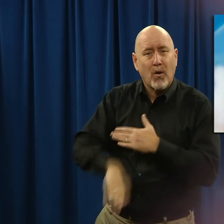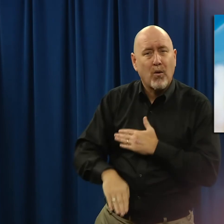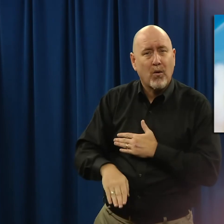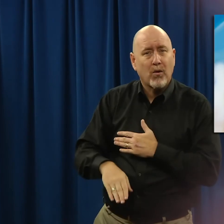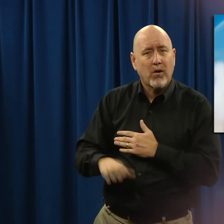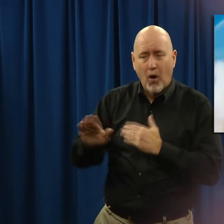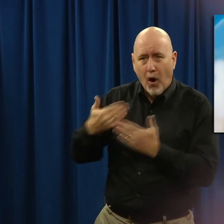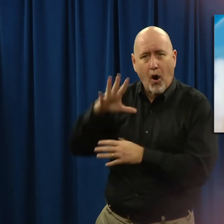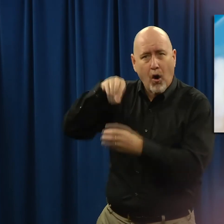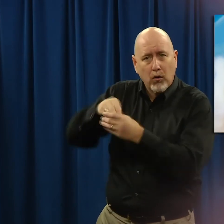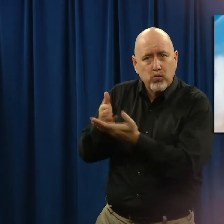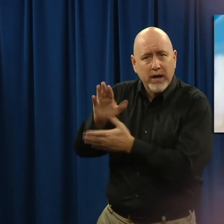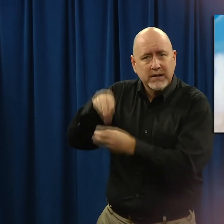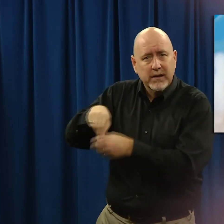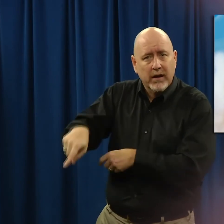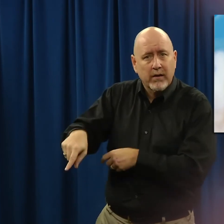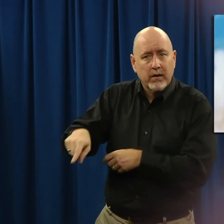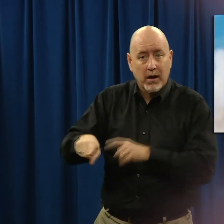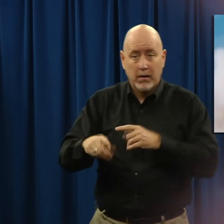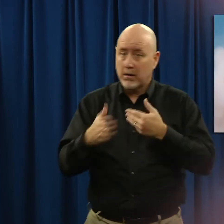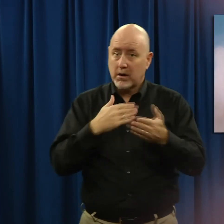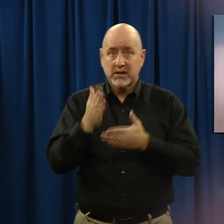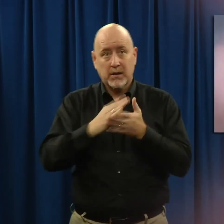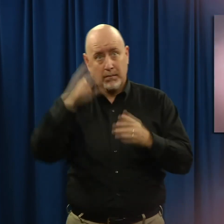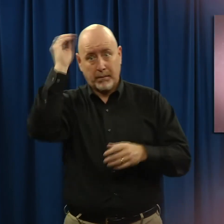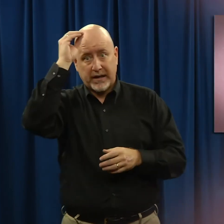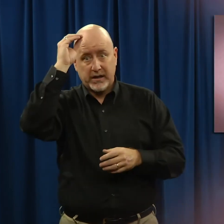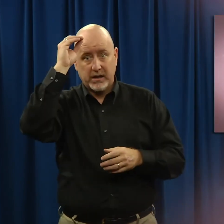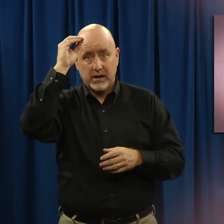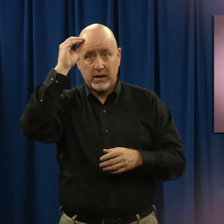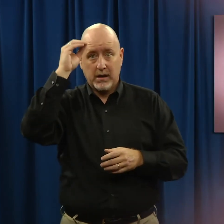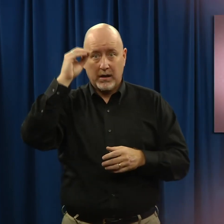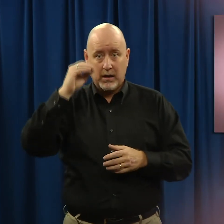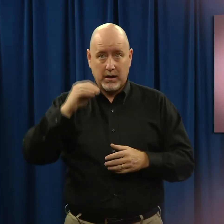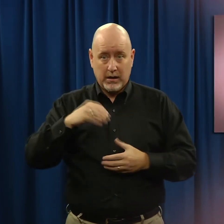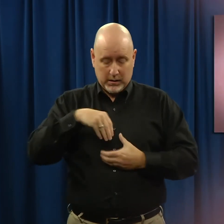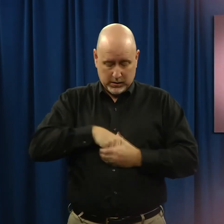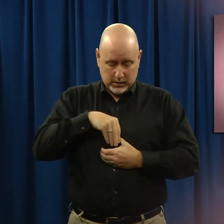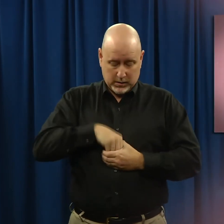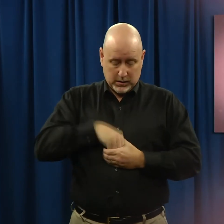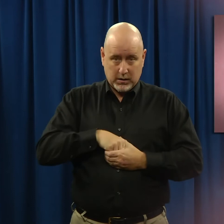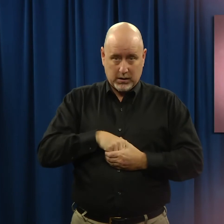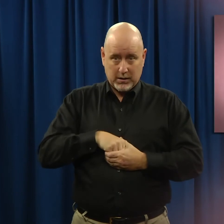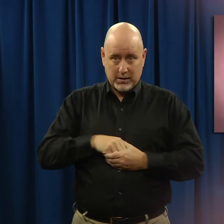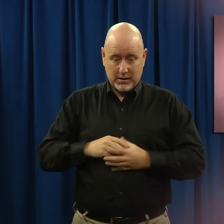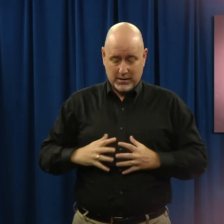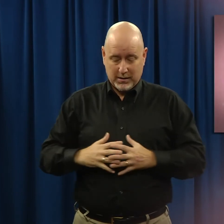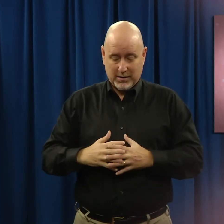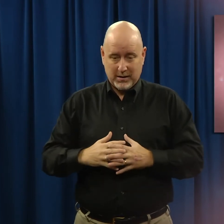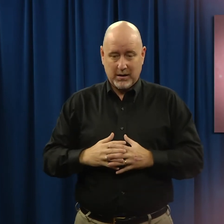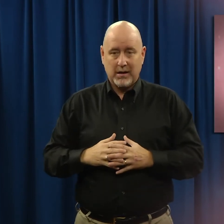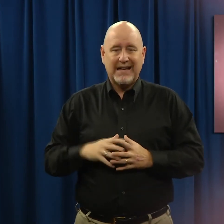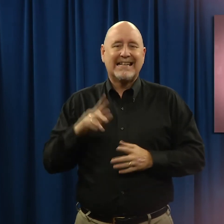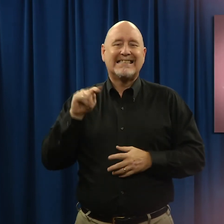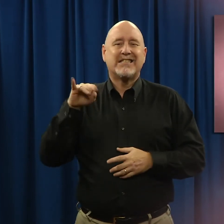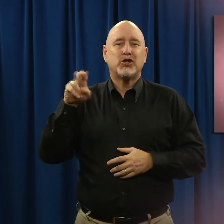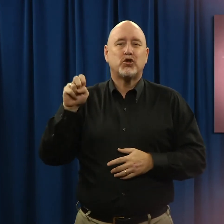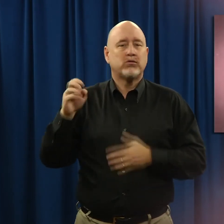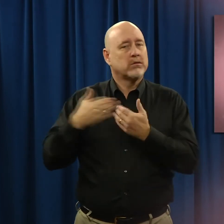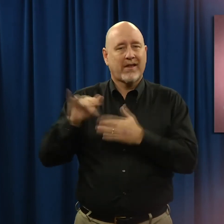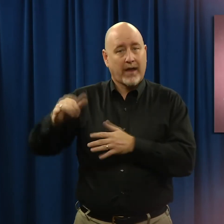born. And despite the view of some that the content of an expectant mother's womb is only a mass of